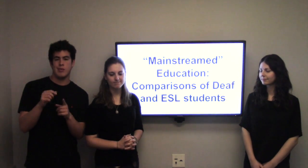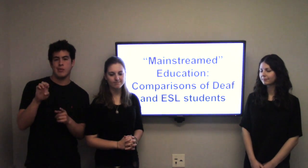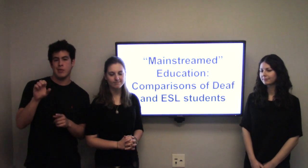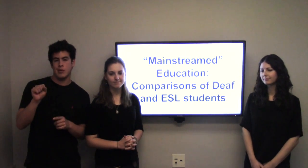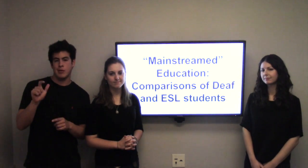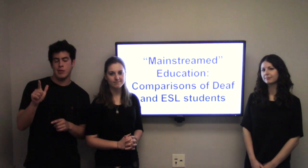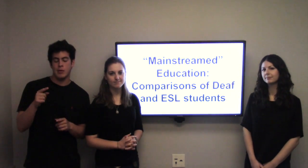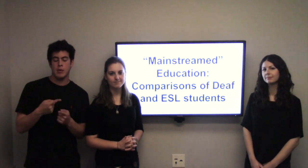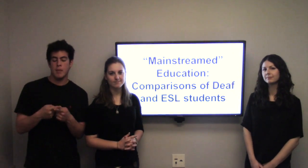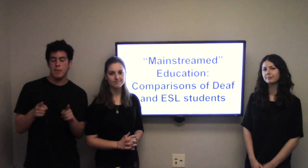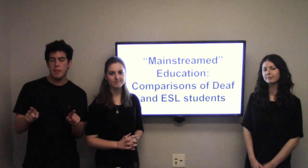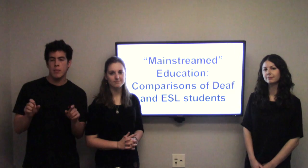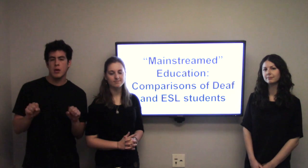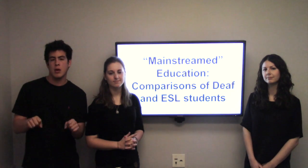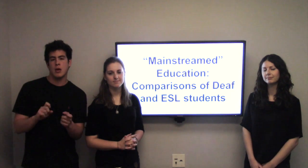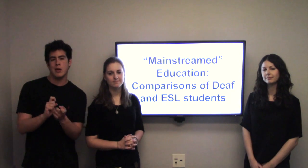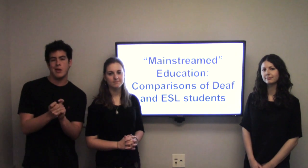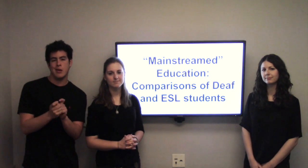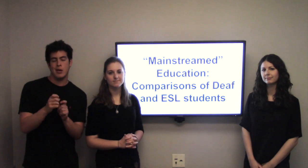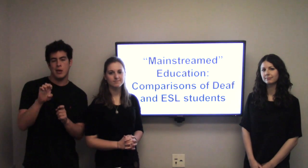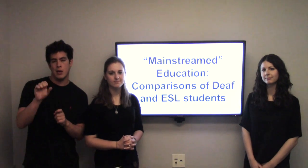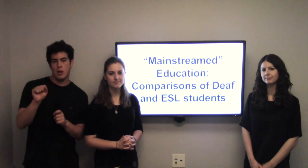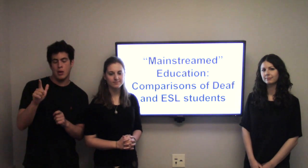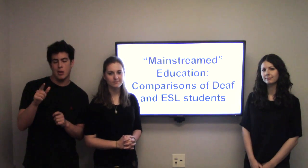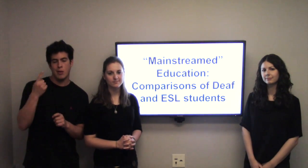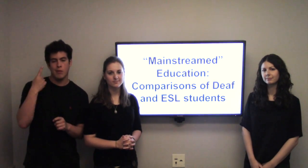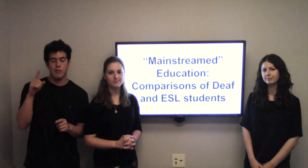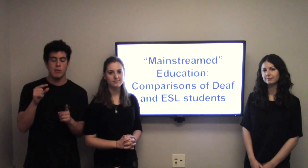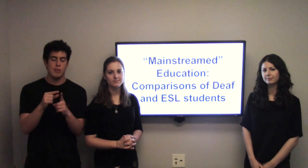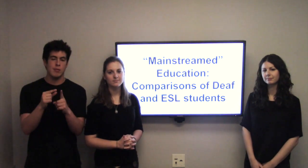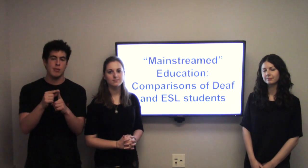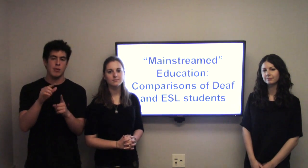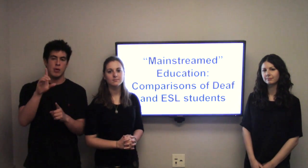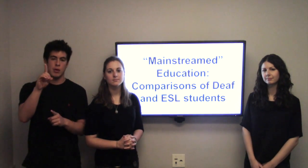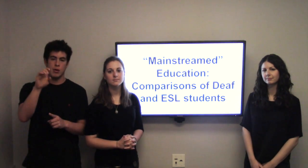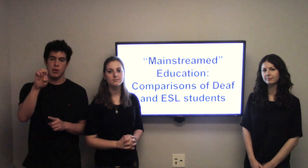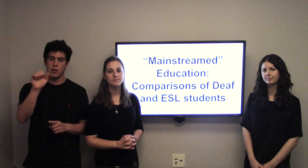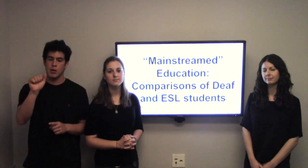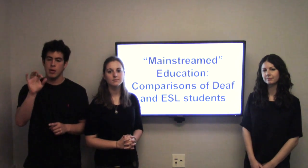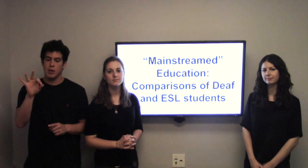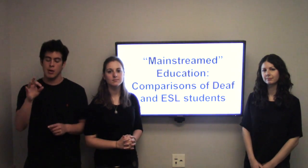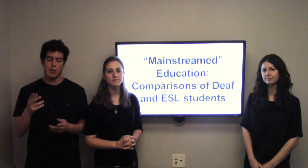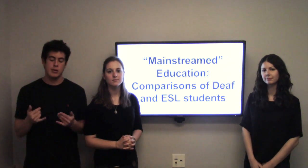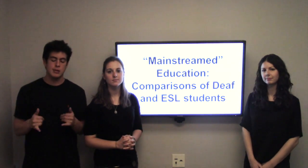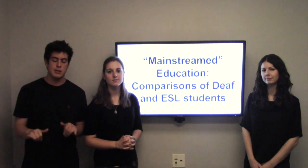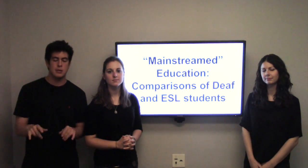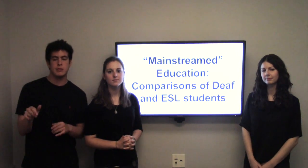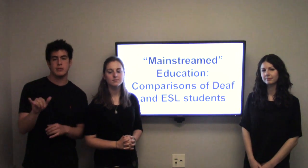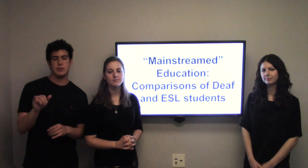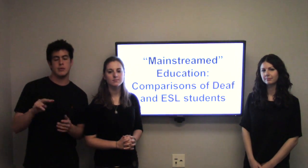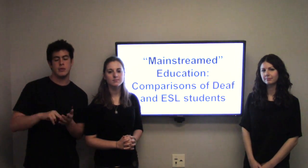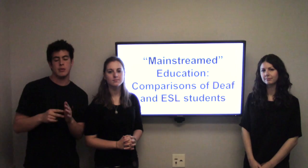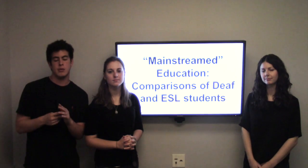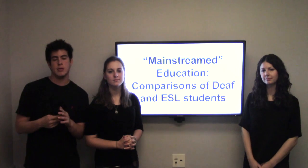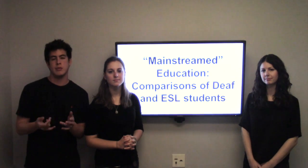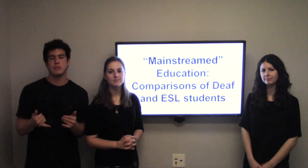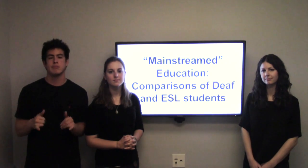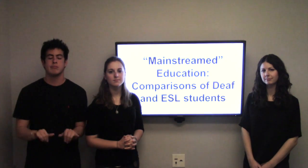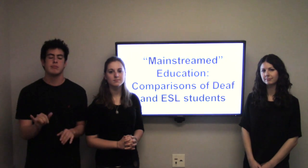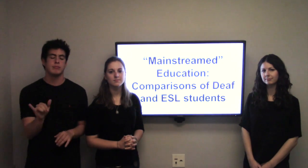it can easily be exchanged with the word deaf, and it will still represent similar experiences and will still have the same meaning.